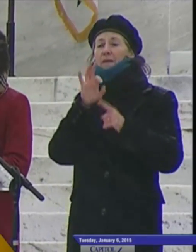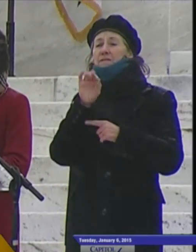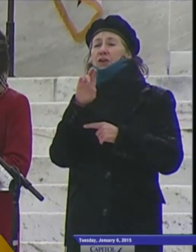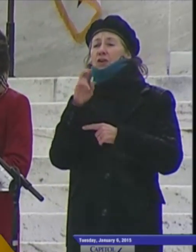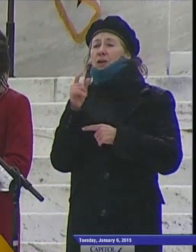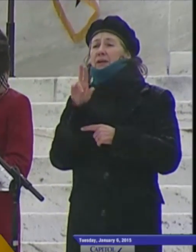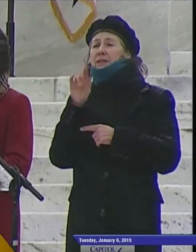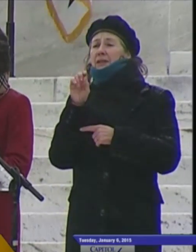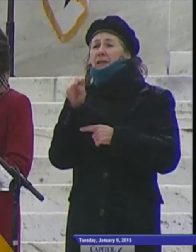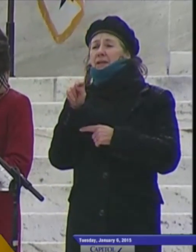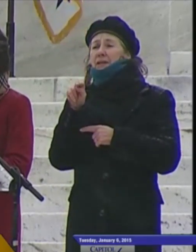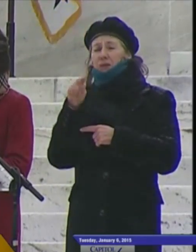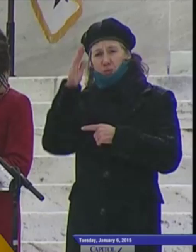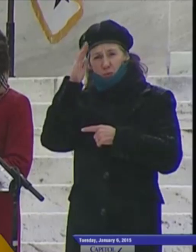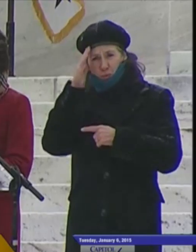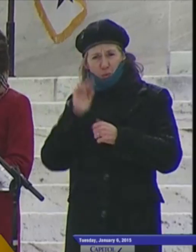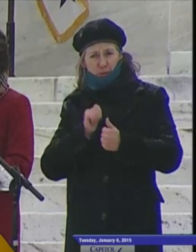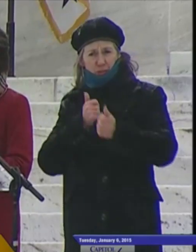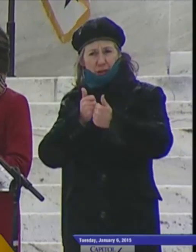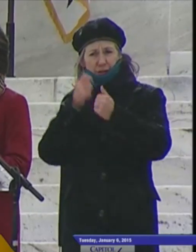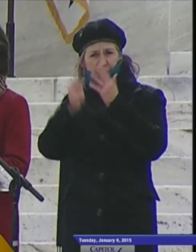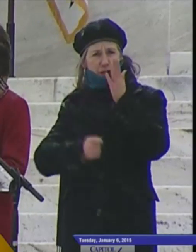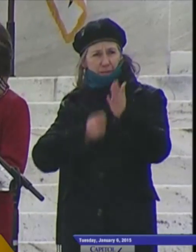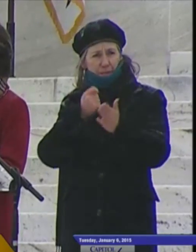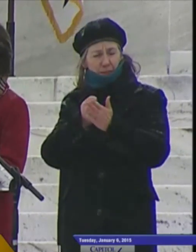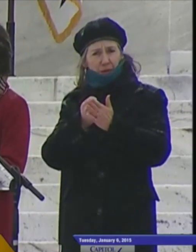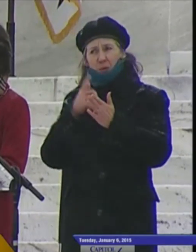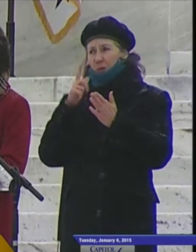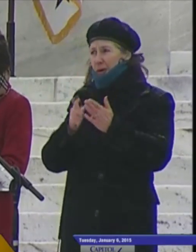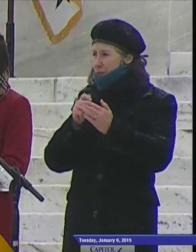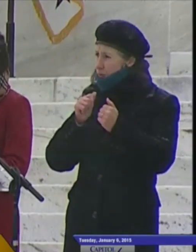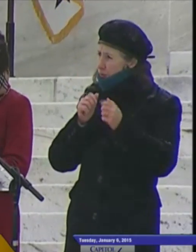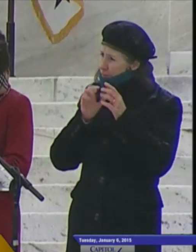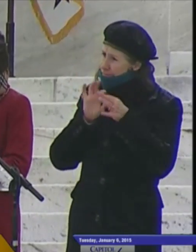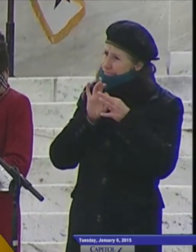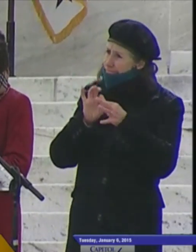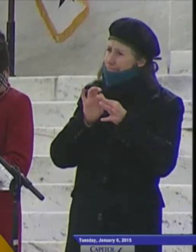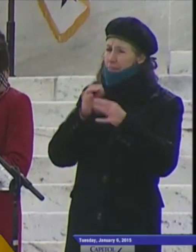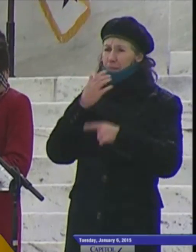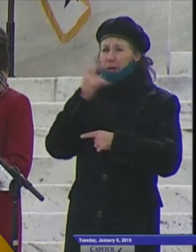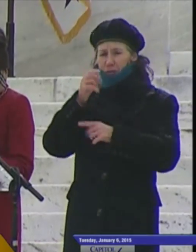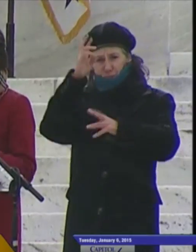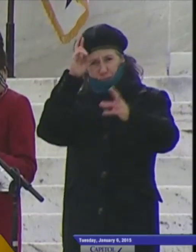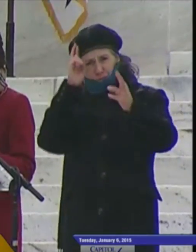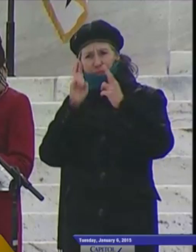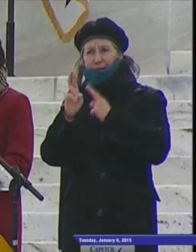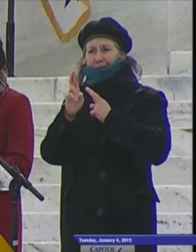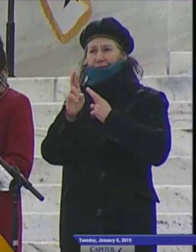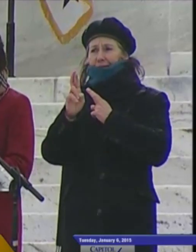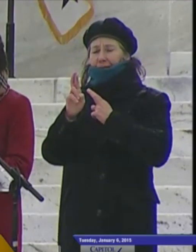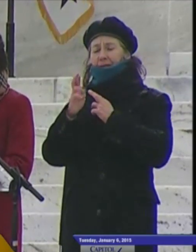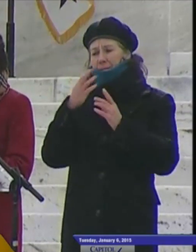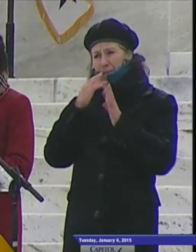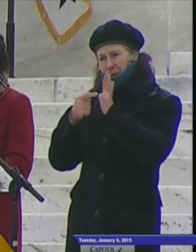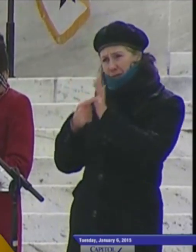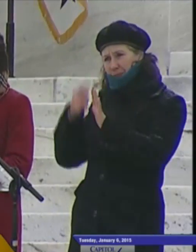you realize the challenge of our time is to simply get along a little better and respect one another, to be a better example for our